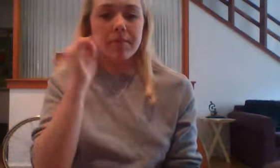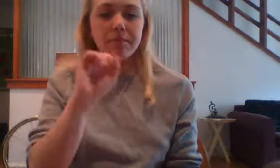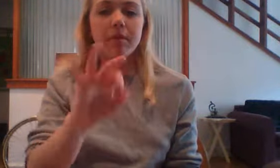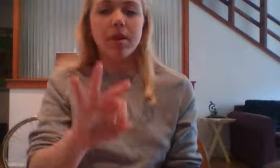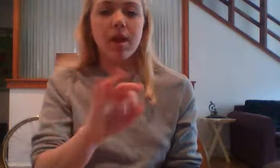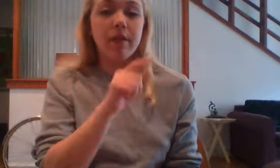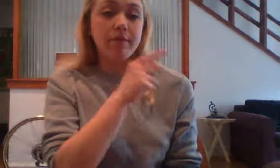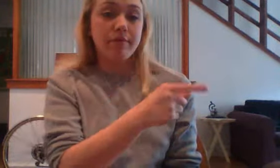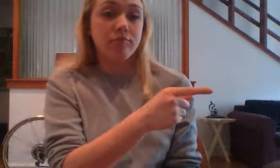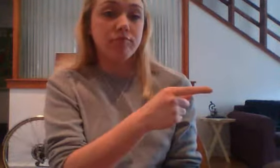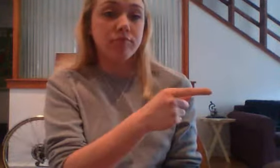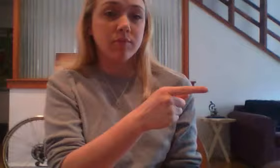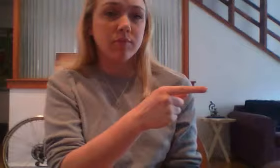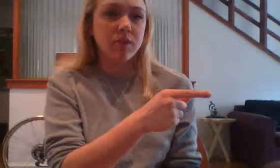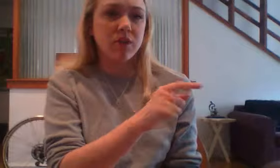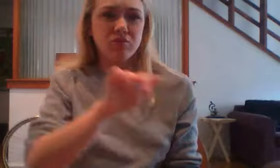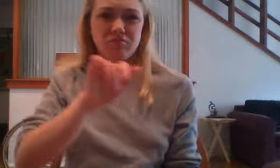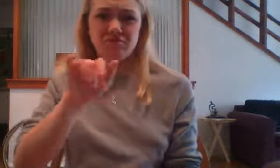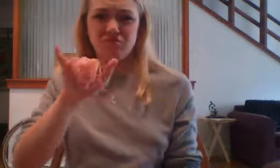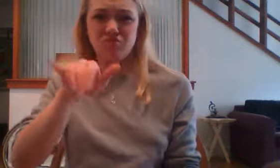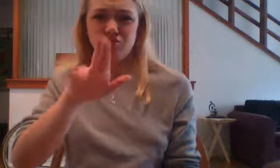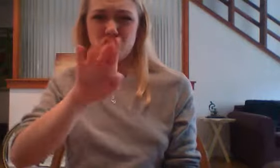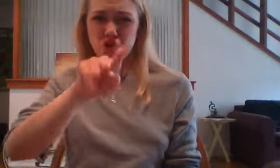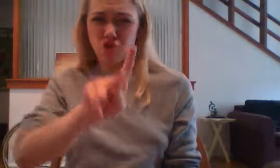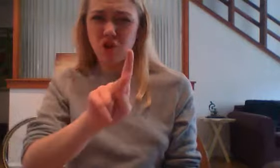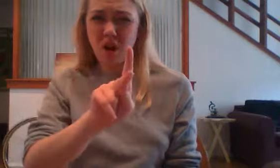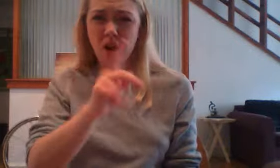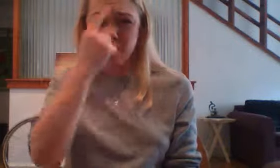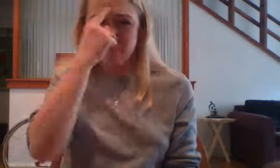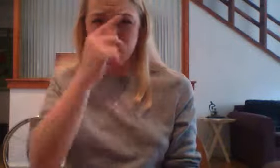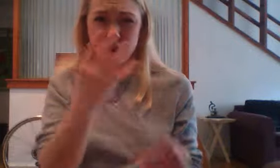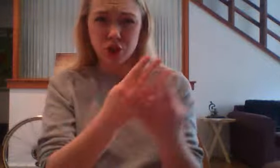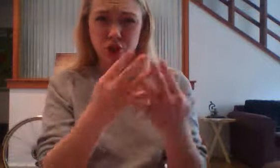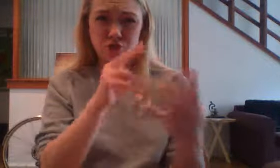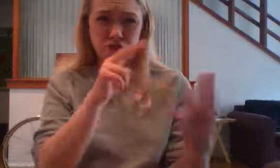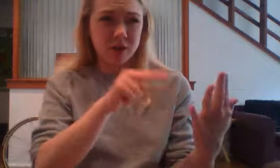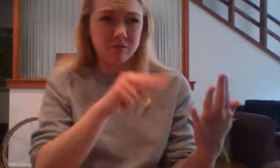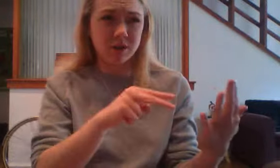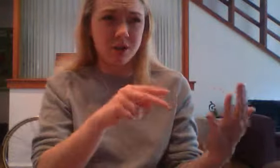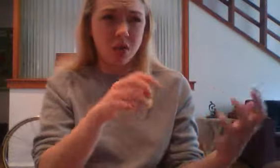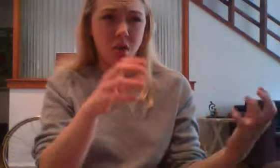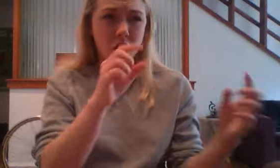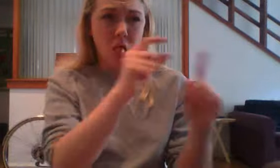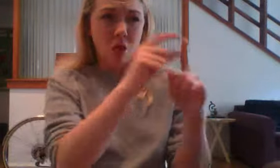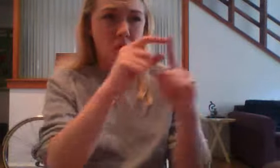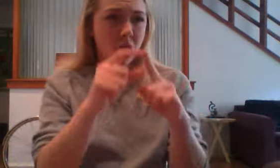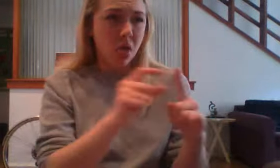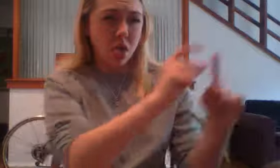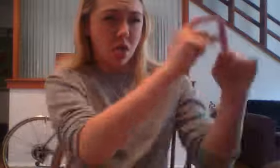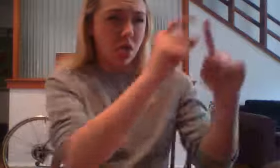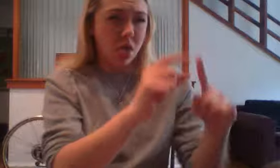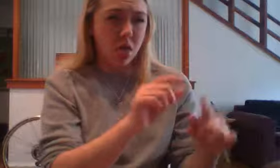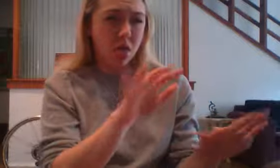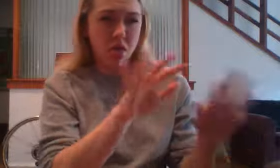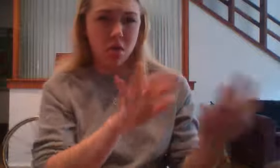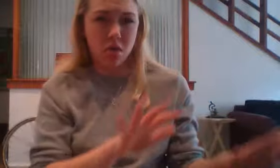tell you how to get to the site. You've got to really work to find it. The other problem is, like I said, it's not an exact representation of